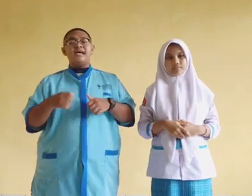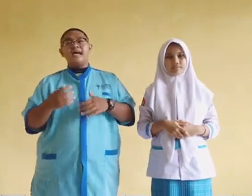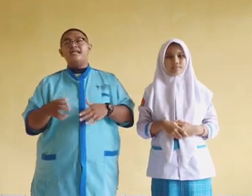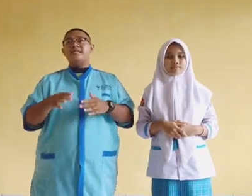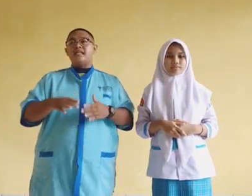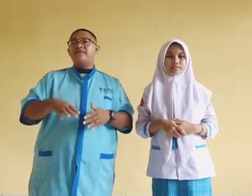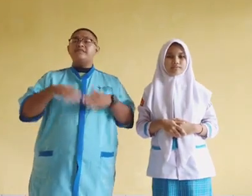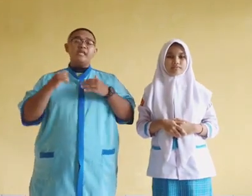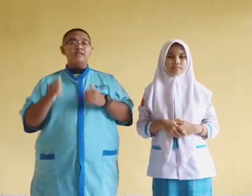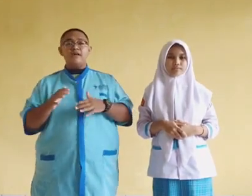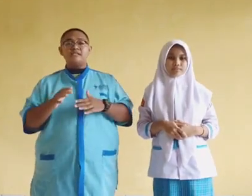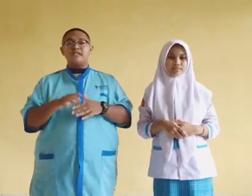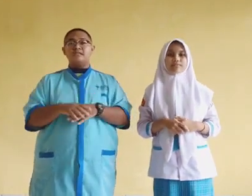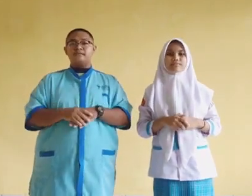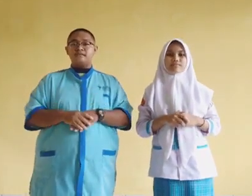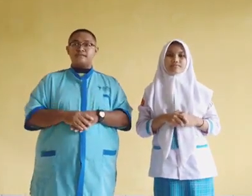hide enough cellulose.